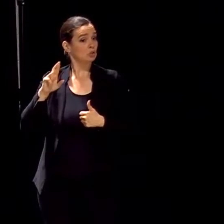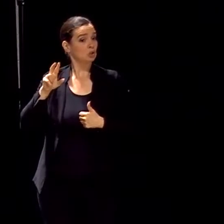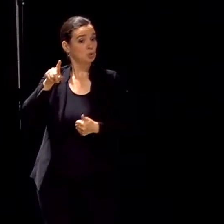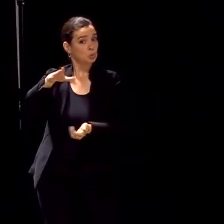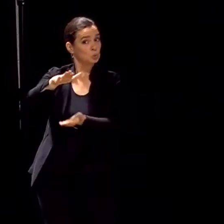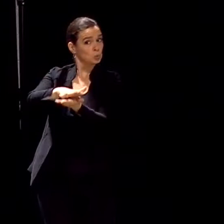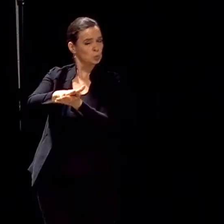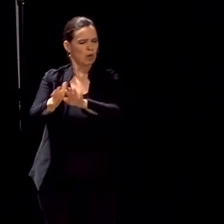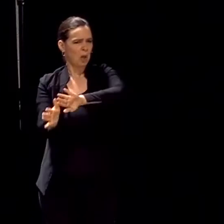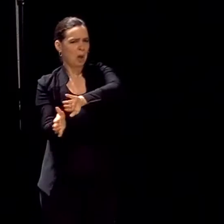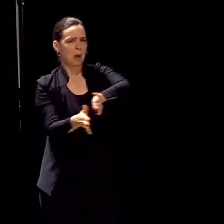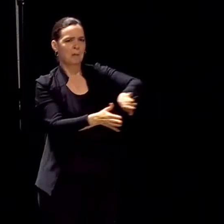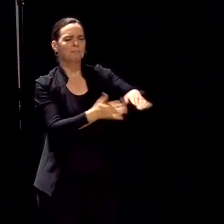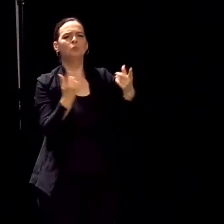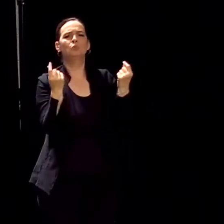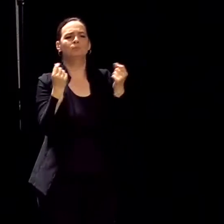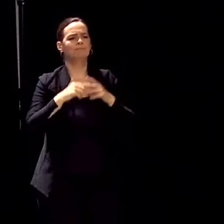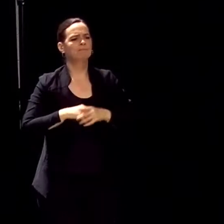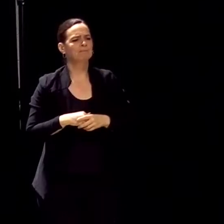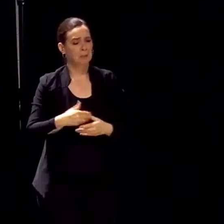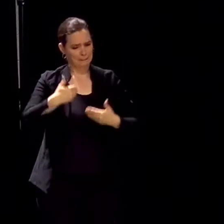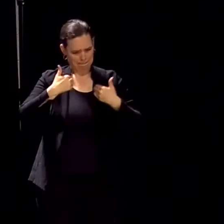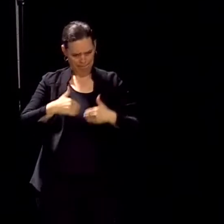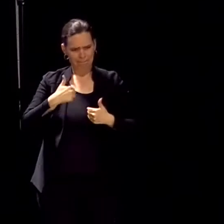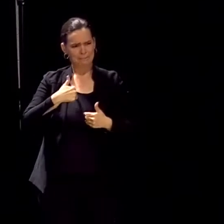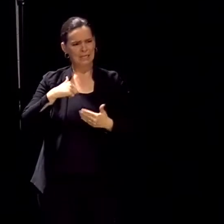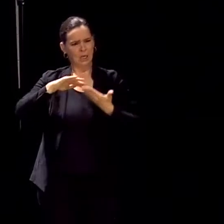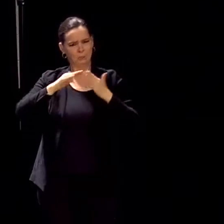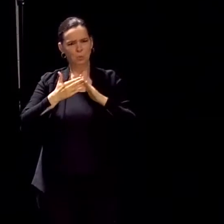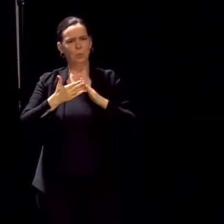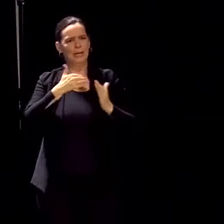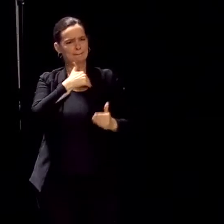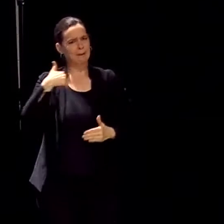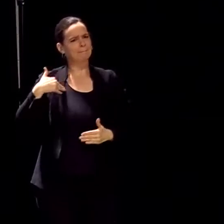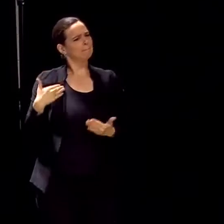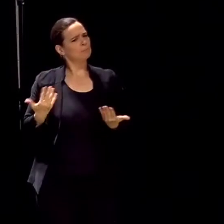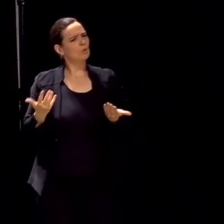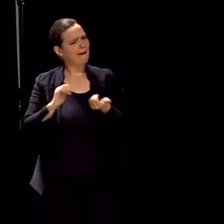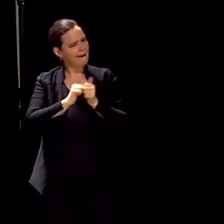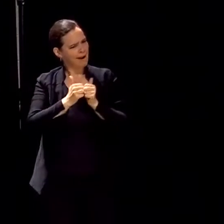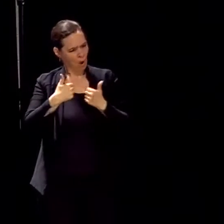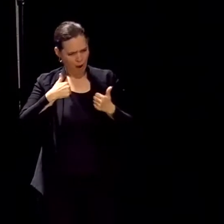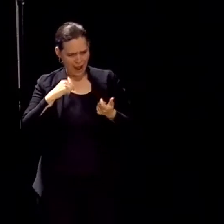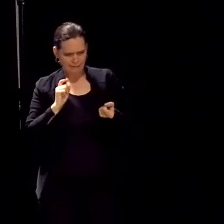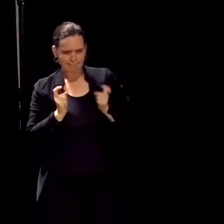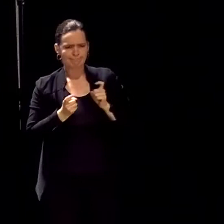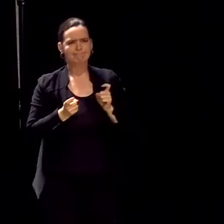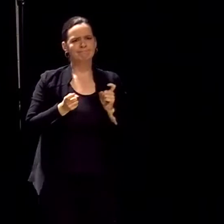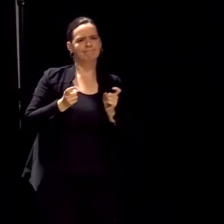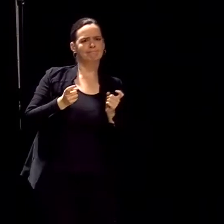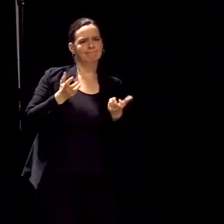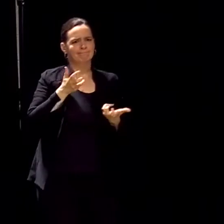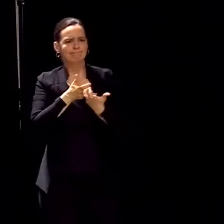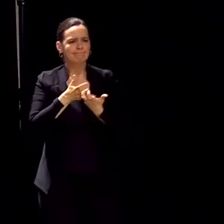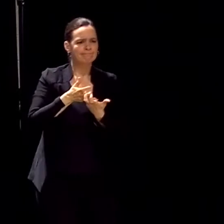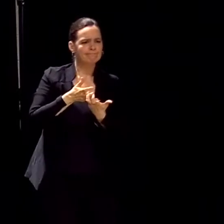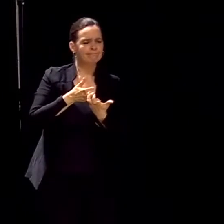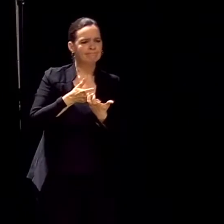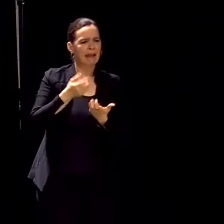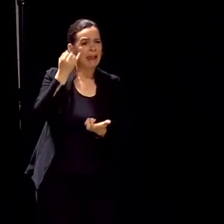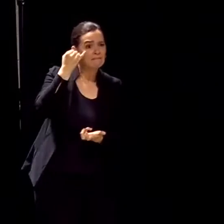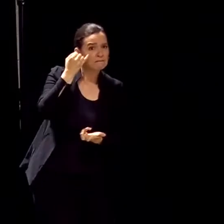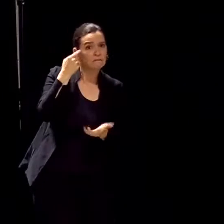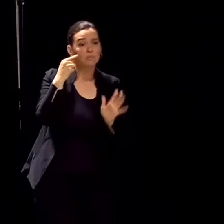a second, what does that mean to me that I'm in the yellow? How is that going to change my life? If you have a party of 26 people at your house, Tim, you will